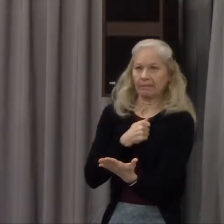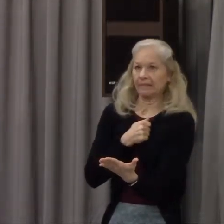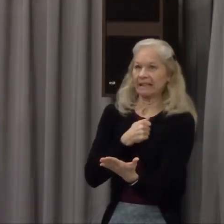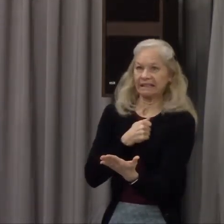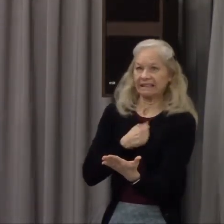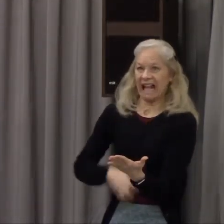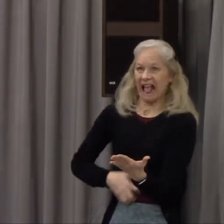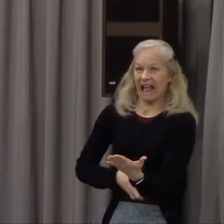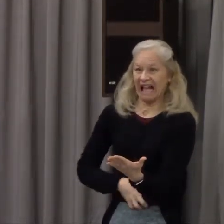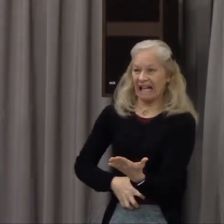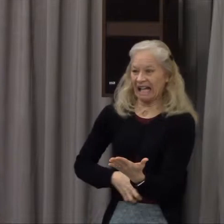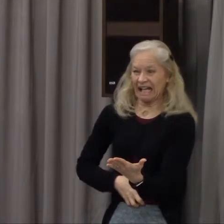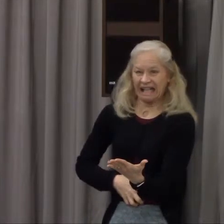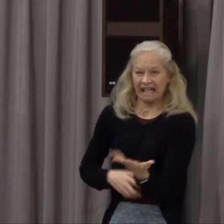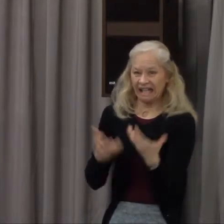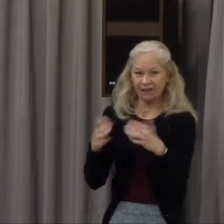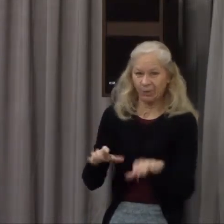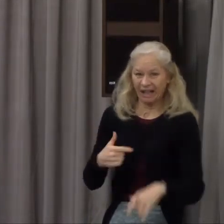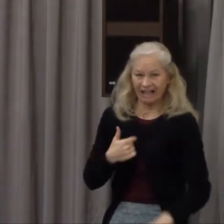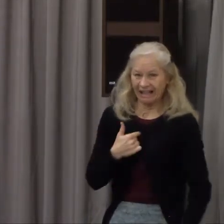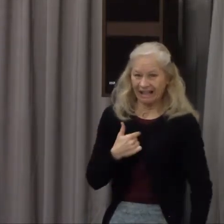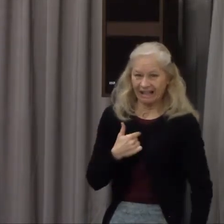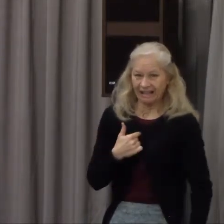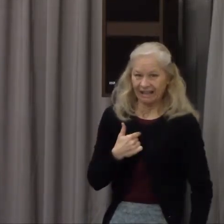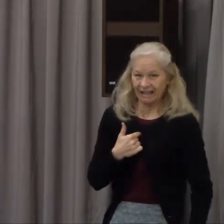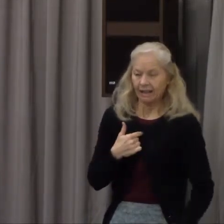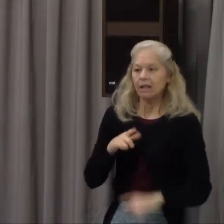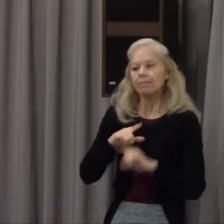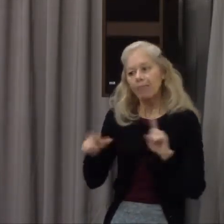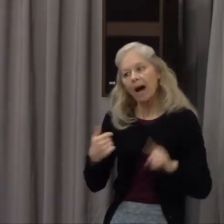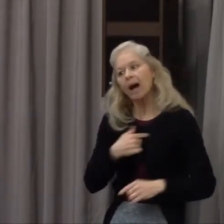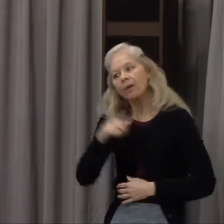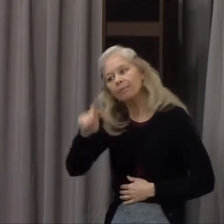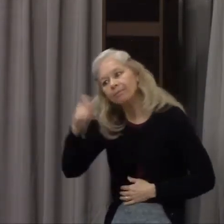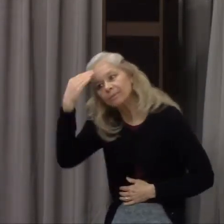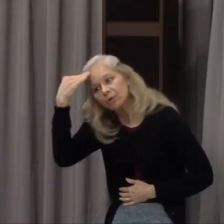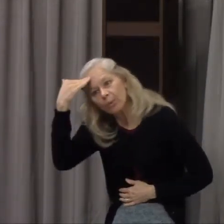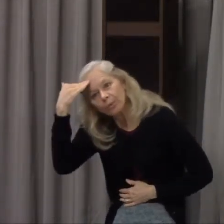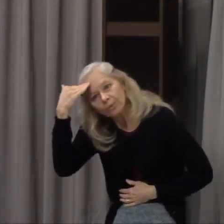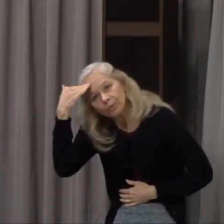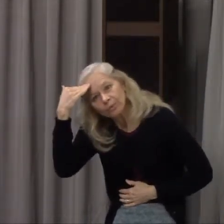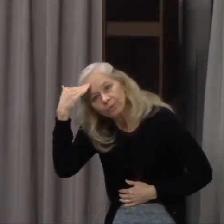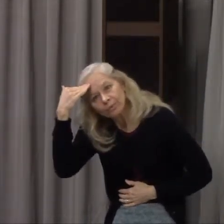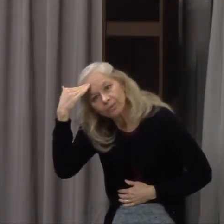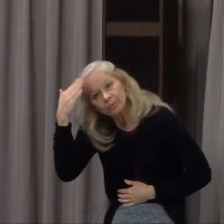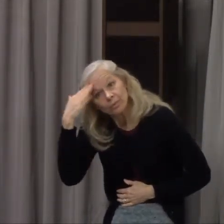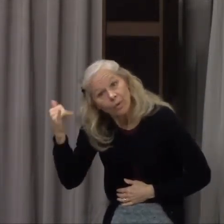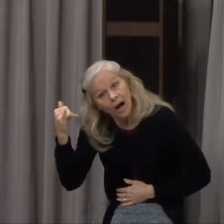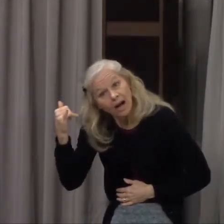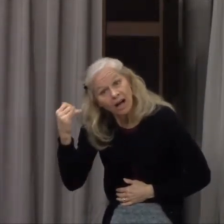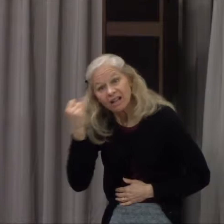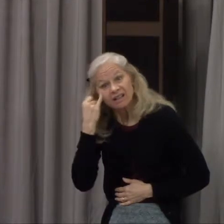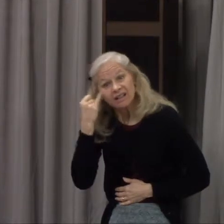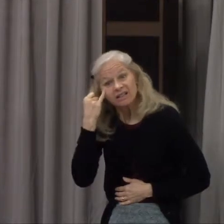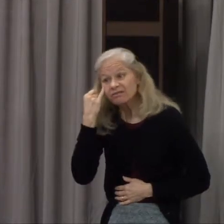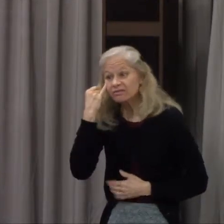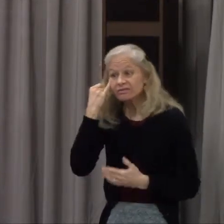necessary to know that. If you don't believe those things, you're not going to be saved. What would you need to be saved